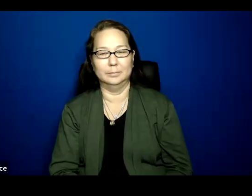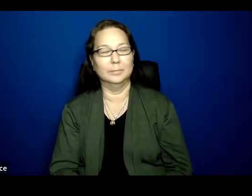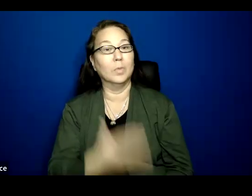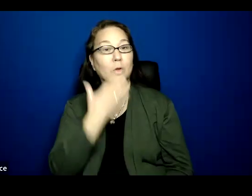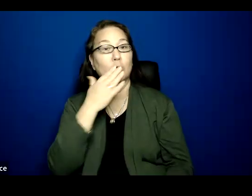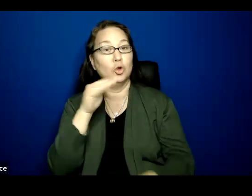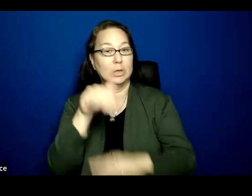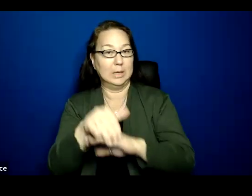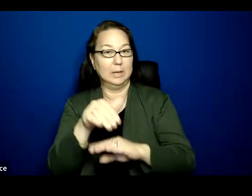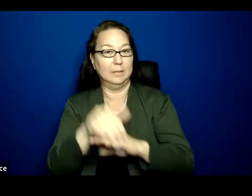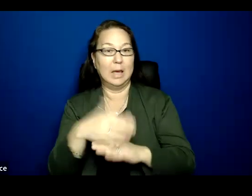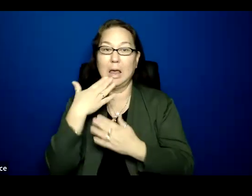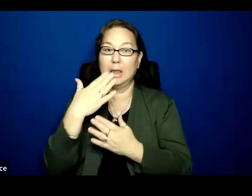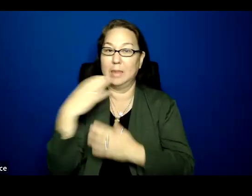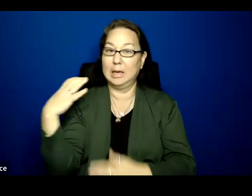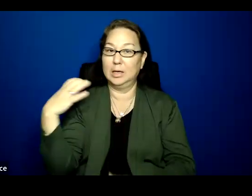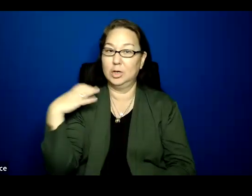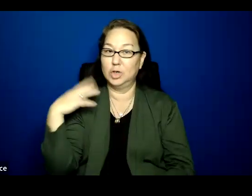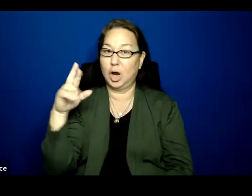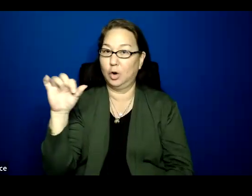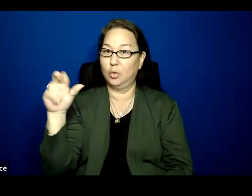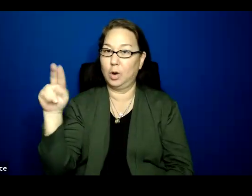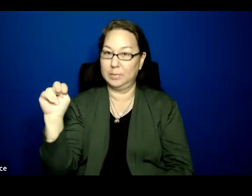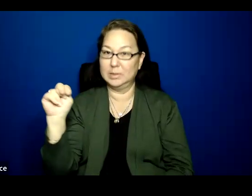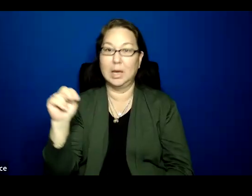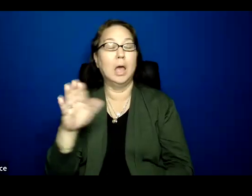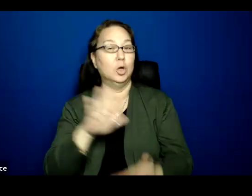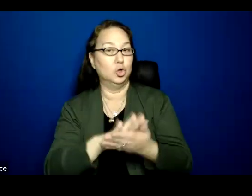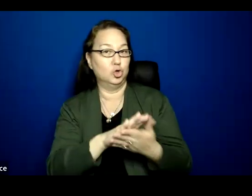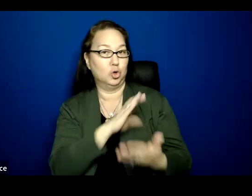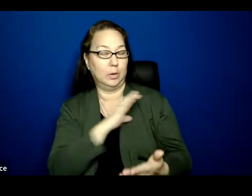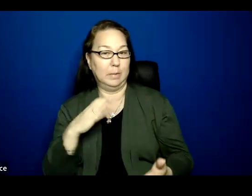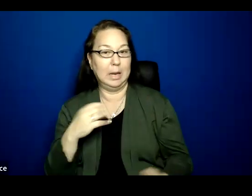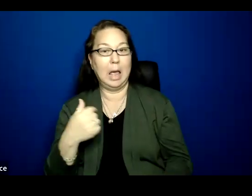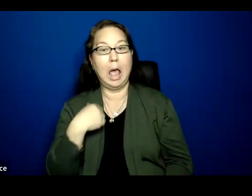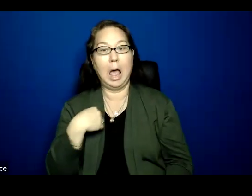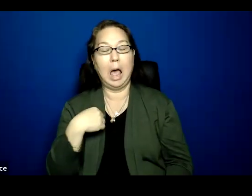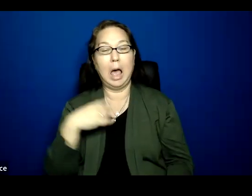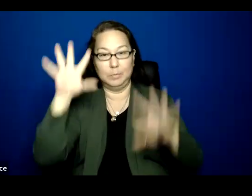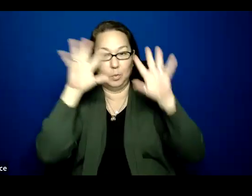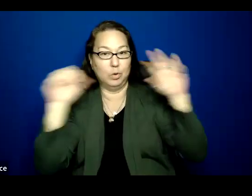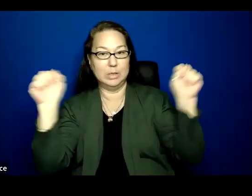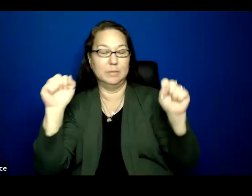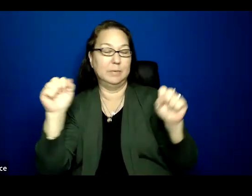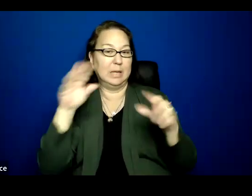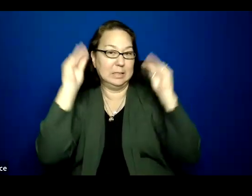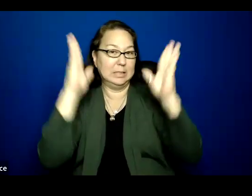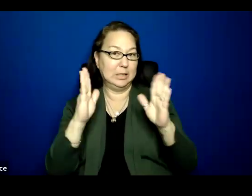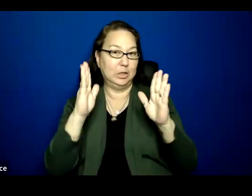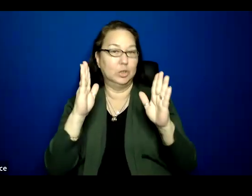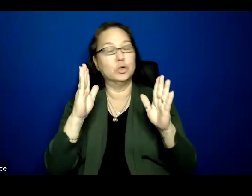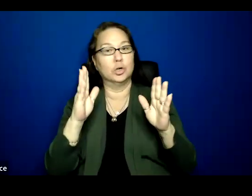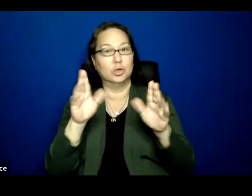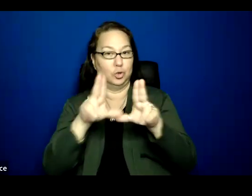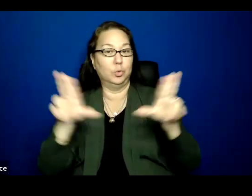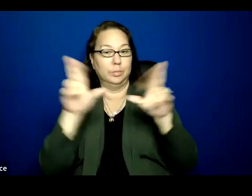Good evening. Thank you, Chair Robinson and members of the school committee. I'm Eric Berg, president of the Boston Teachers Union. And I'm here tonight because